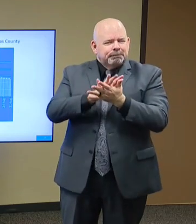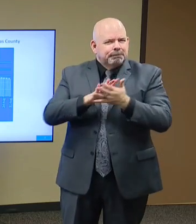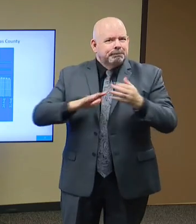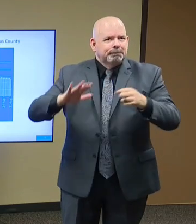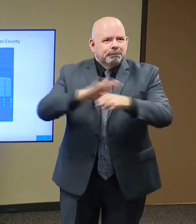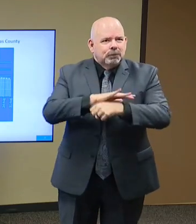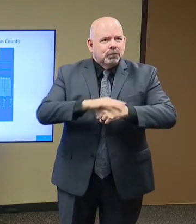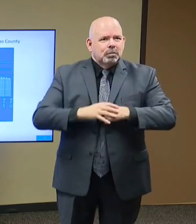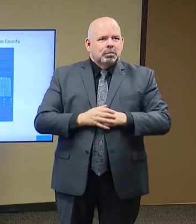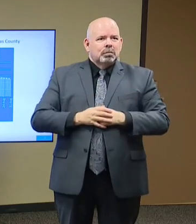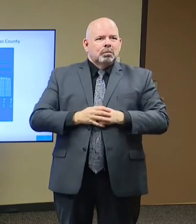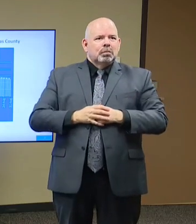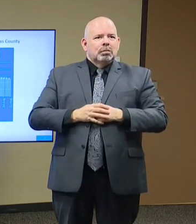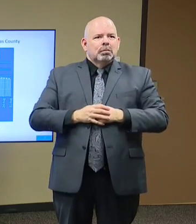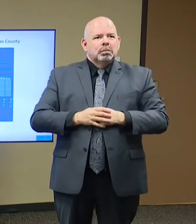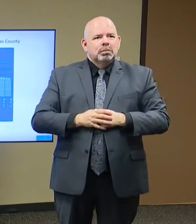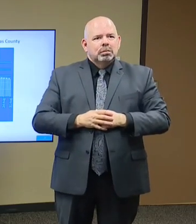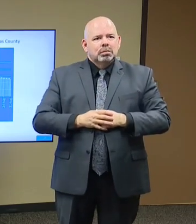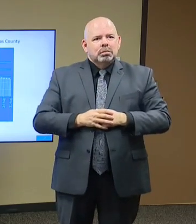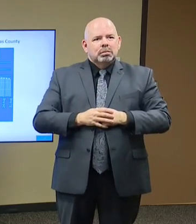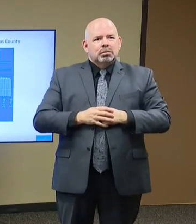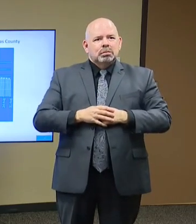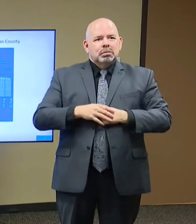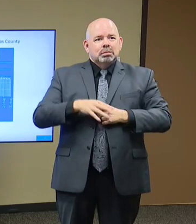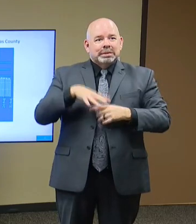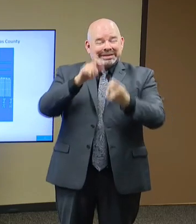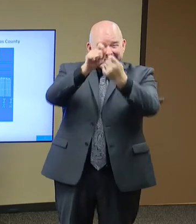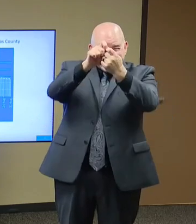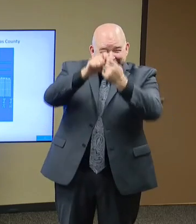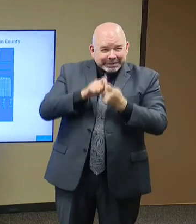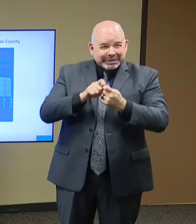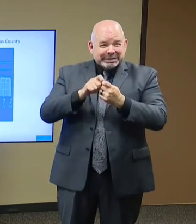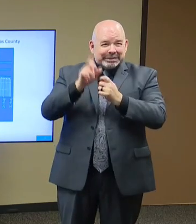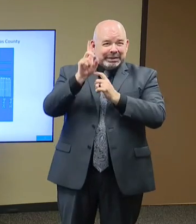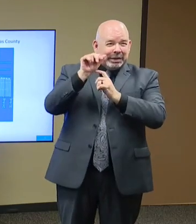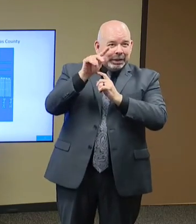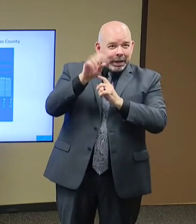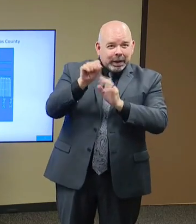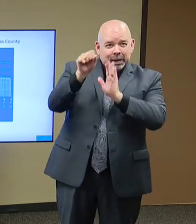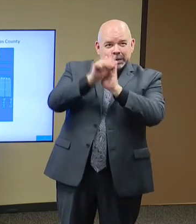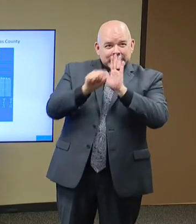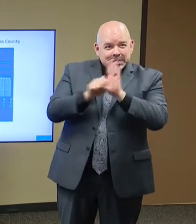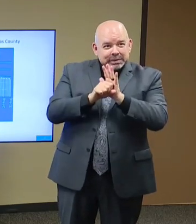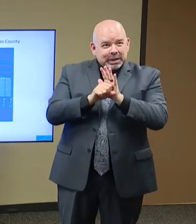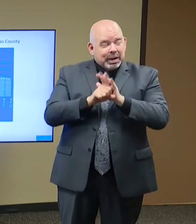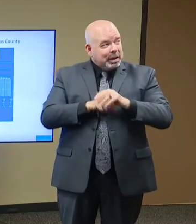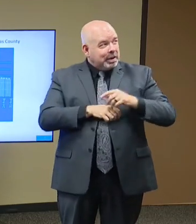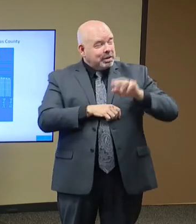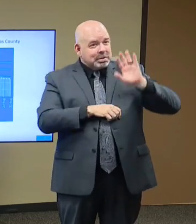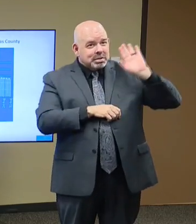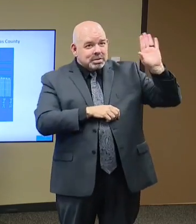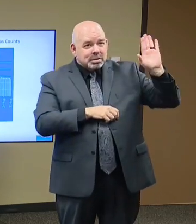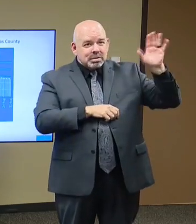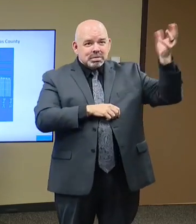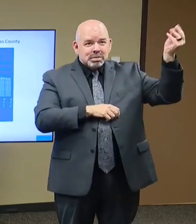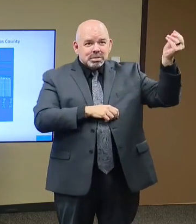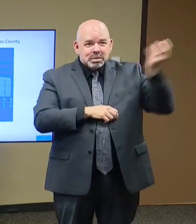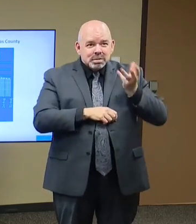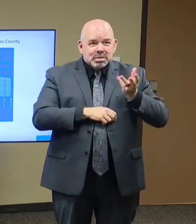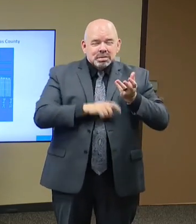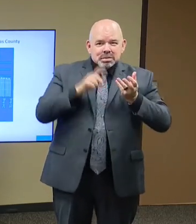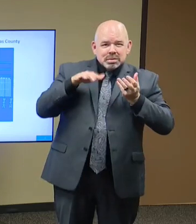reliable data on this. You've seen some of the problems coming from the state level in terms of getting these positivity rates and the way we're